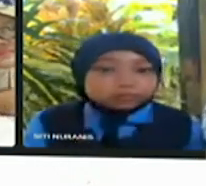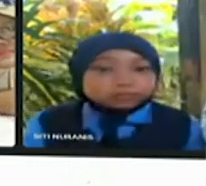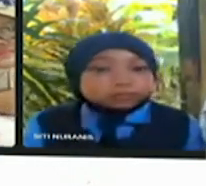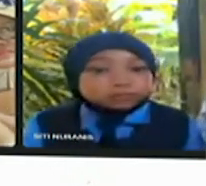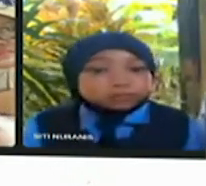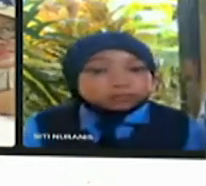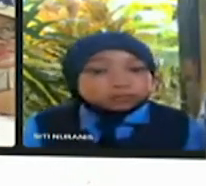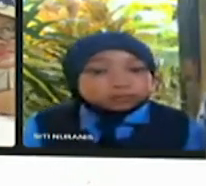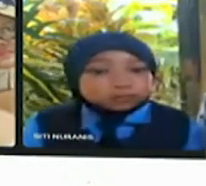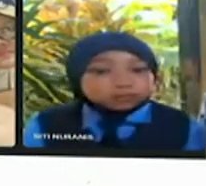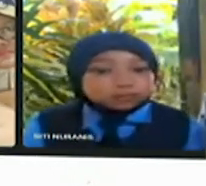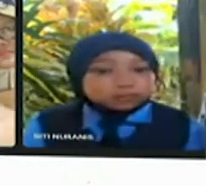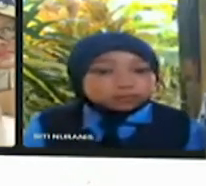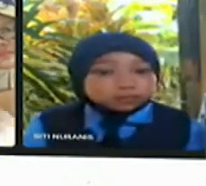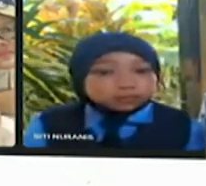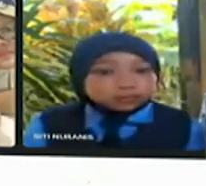Is a